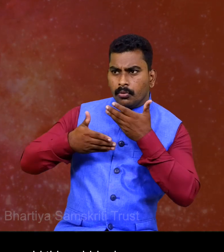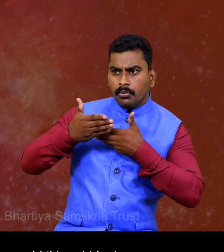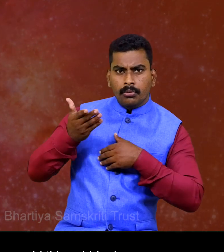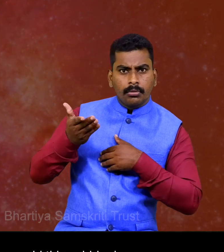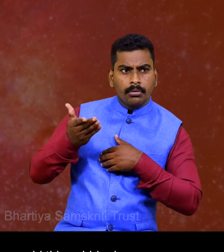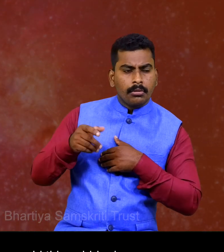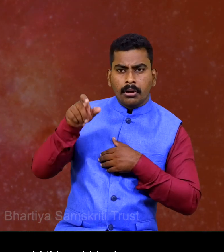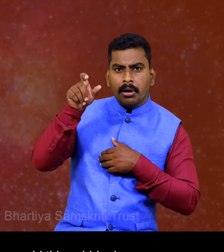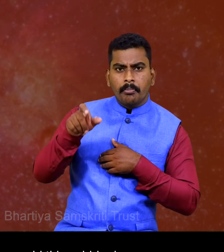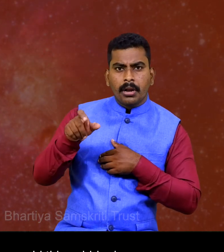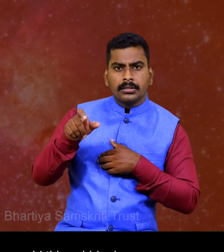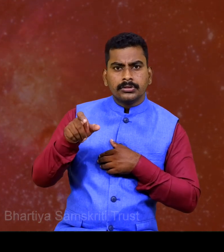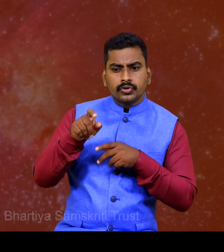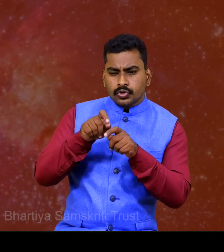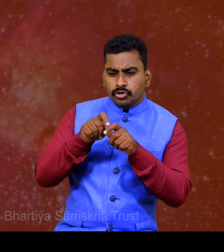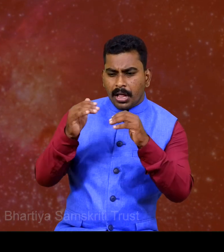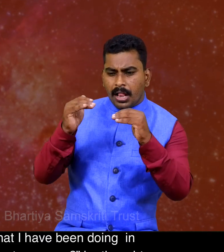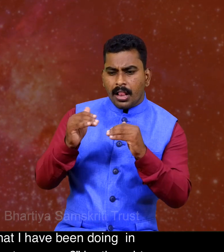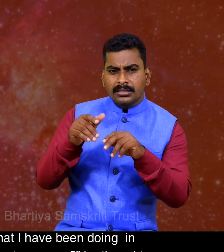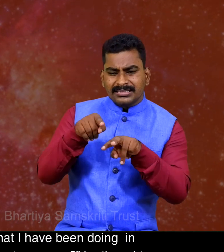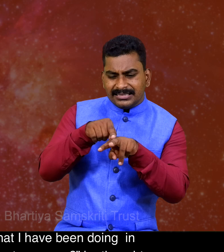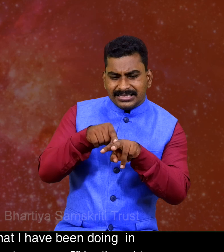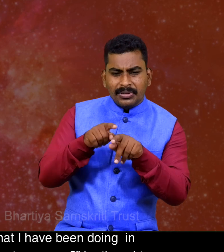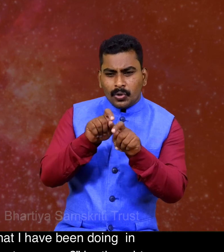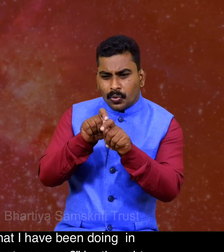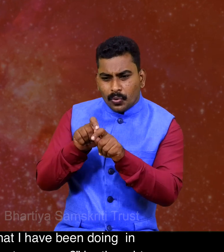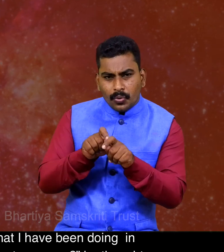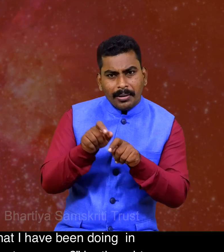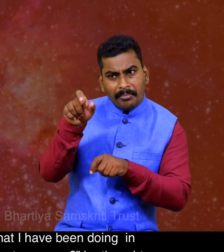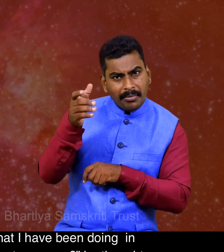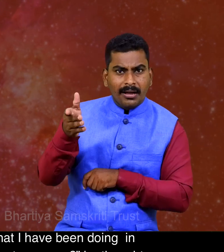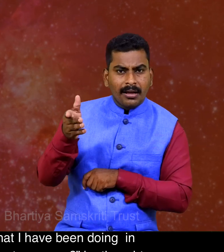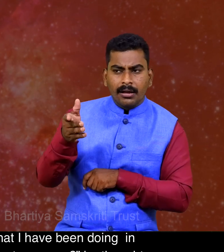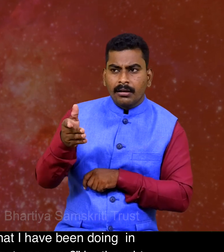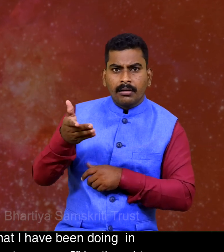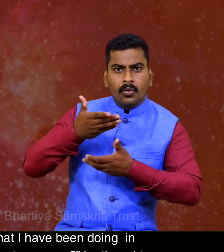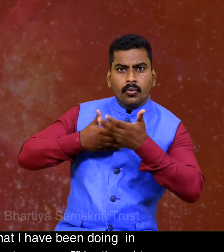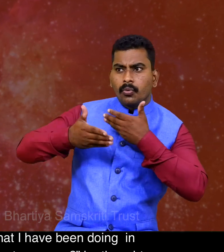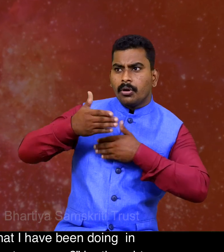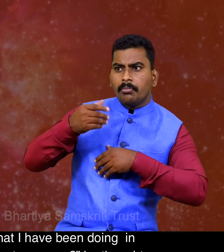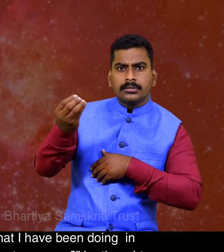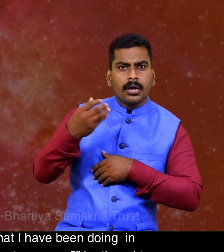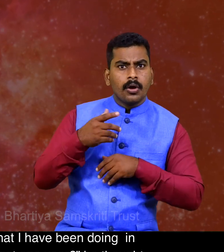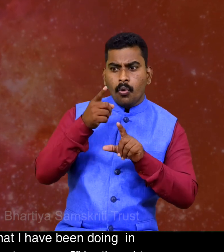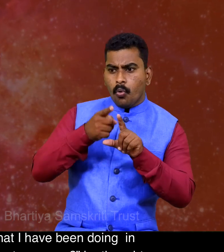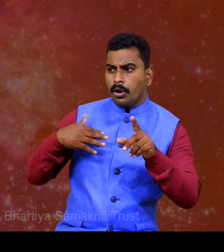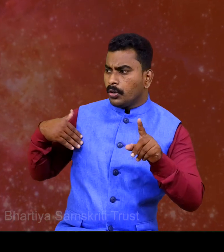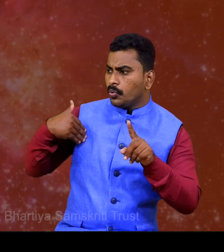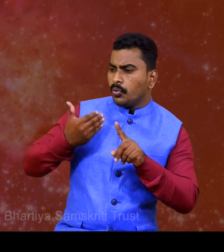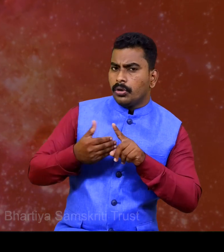How could this cobbler know what I have been doing in the last 1 year?